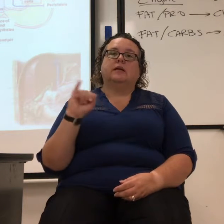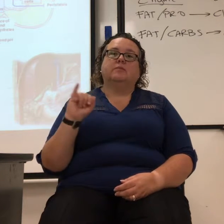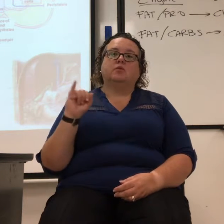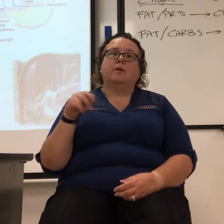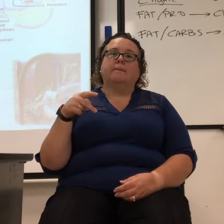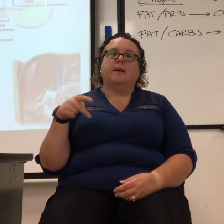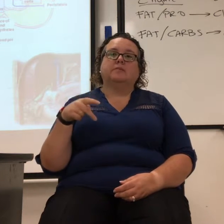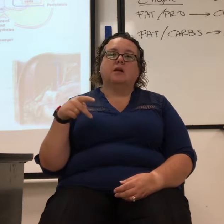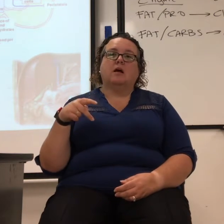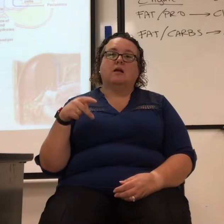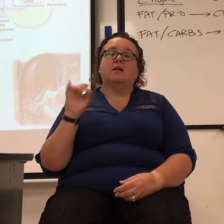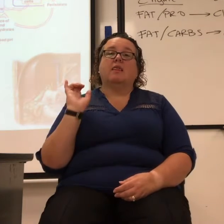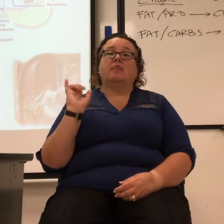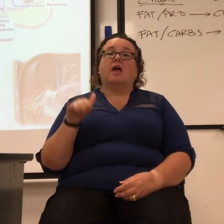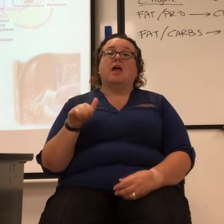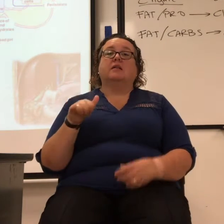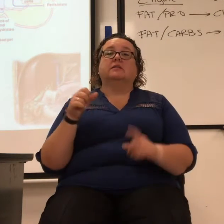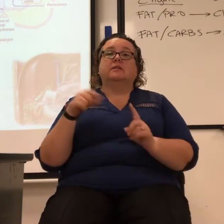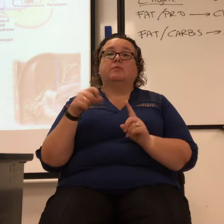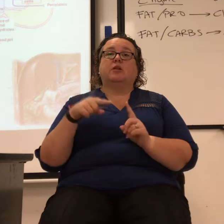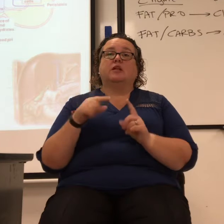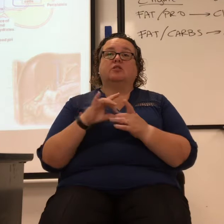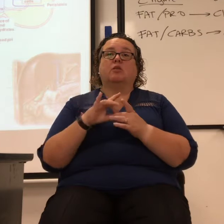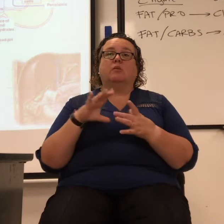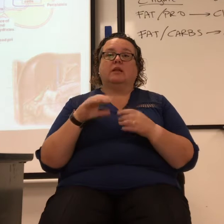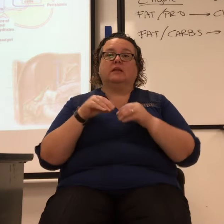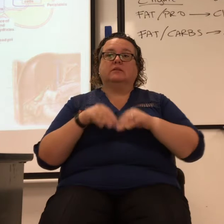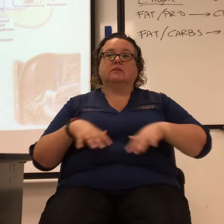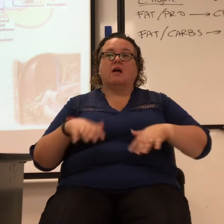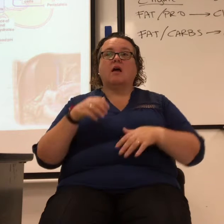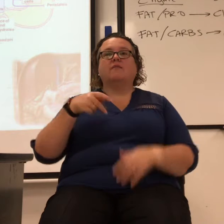That stimulates the release of insulin.